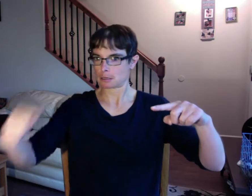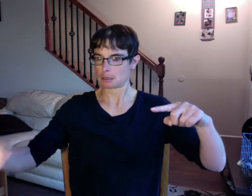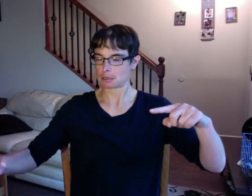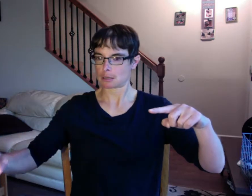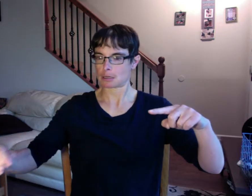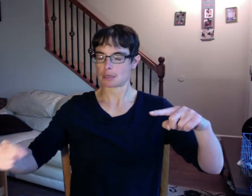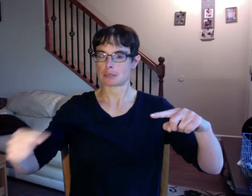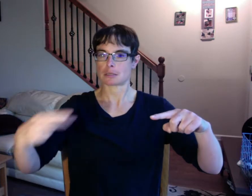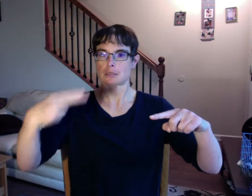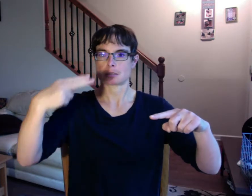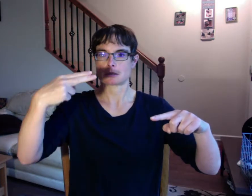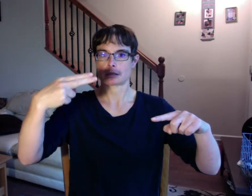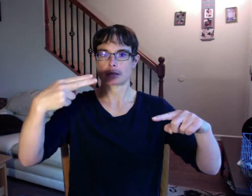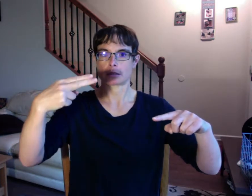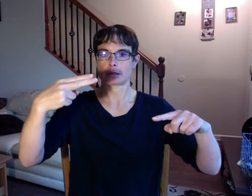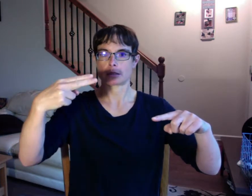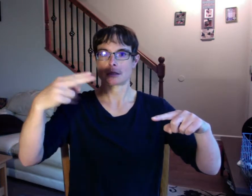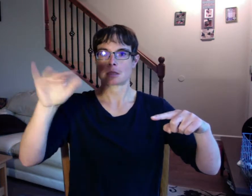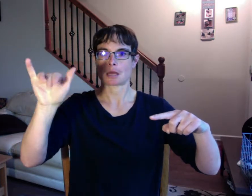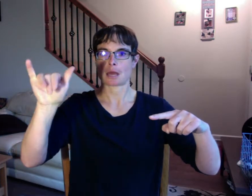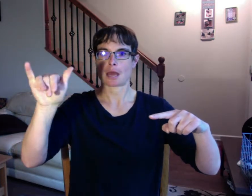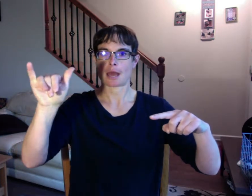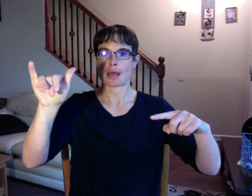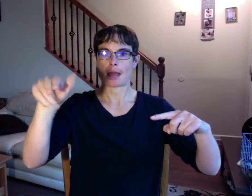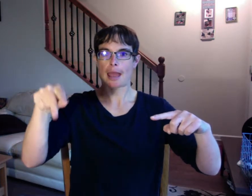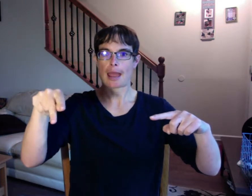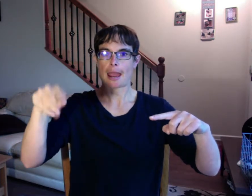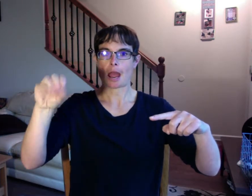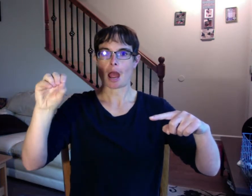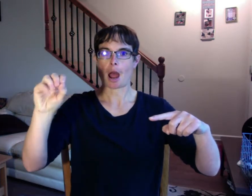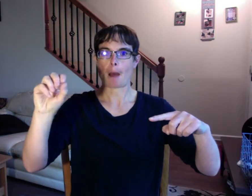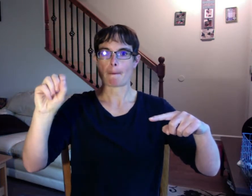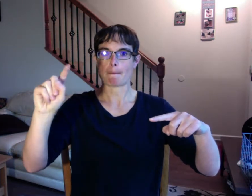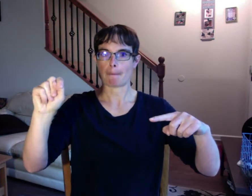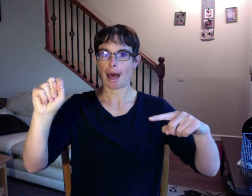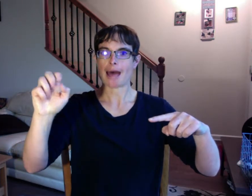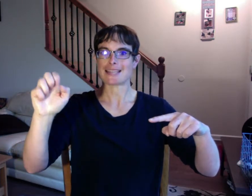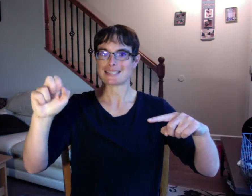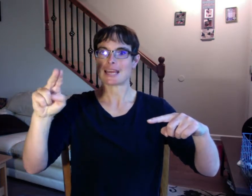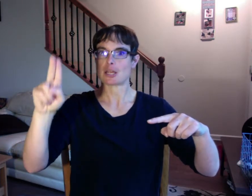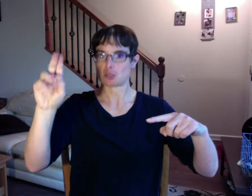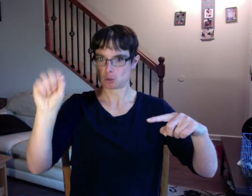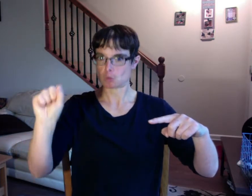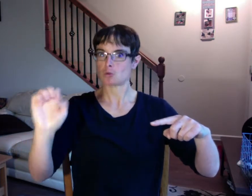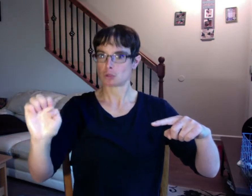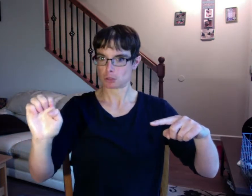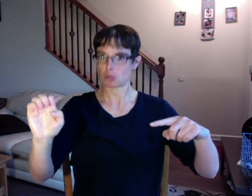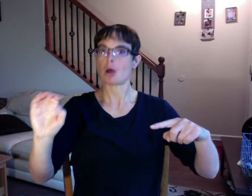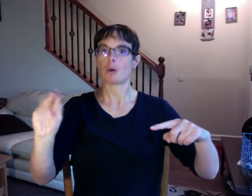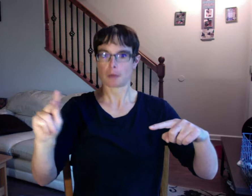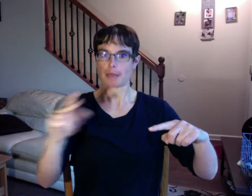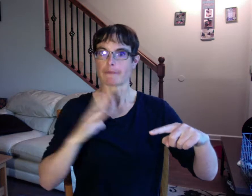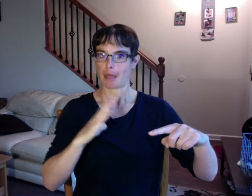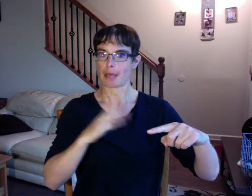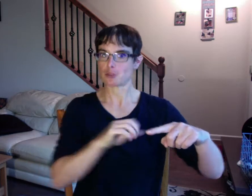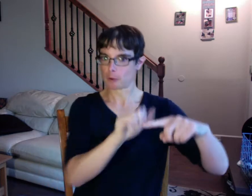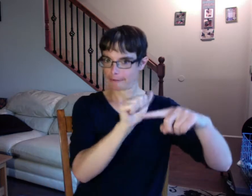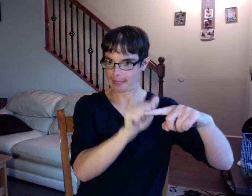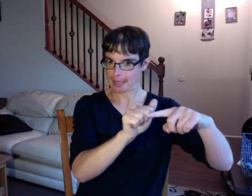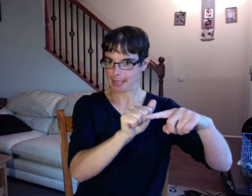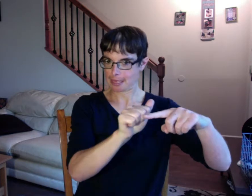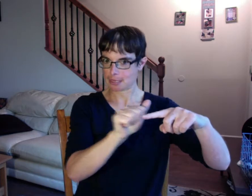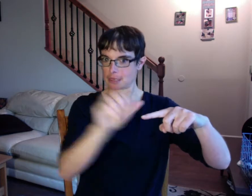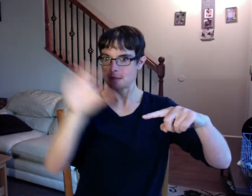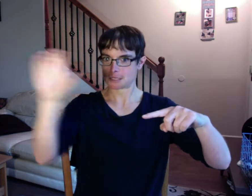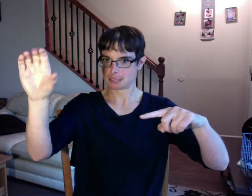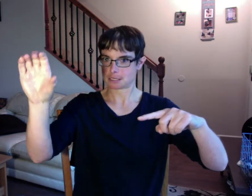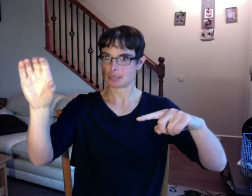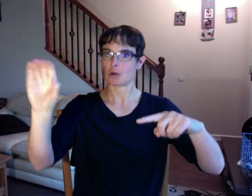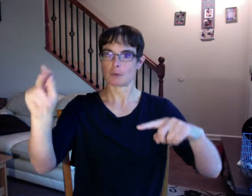is also the longest. Okay. Opposite the right angle is A, and it's also the longest side. Good job. All right, go ahead and have a